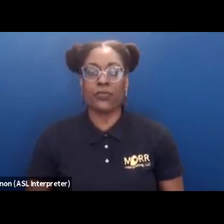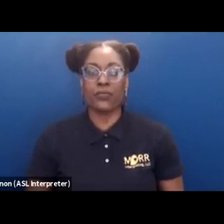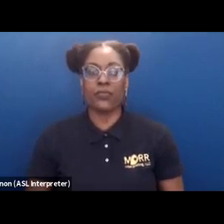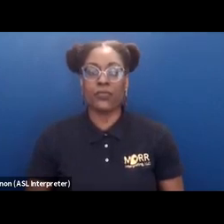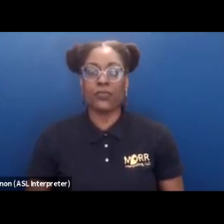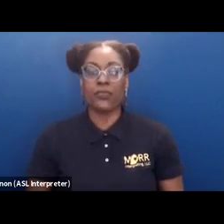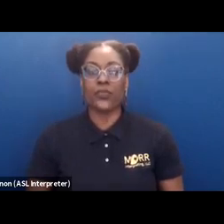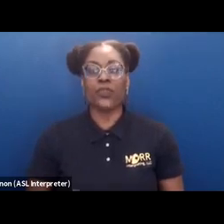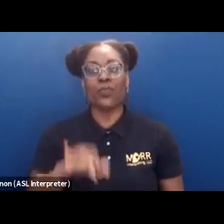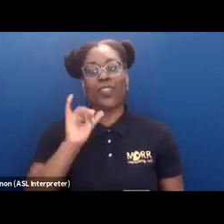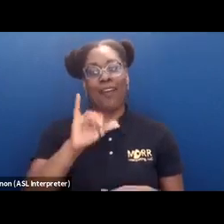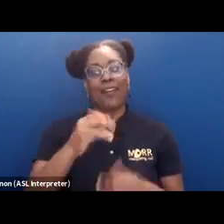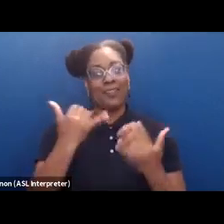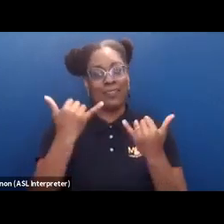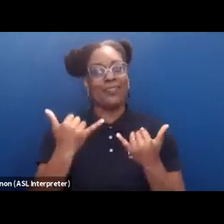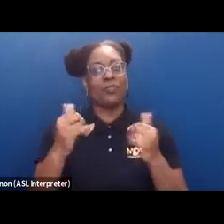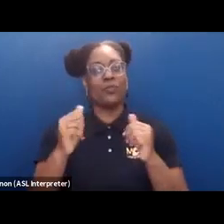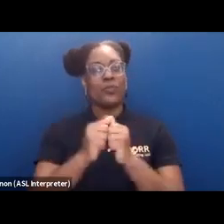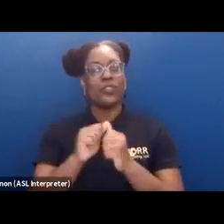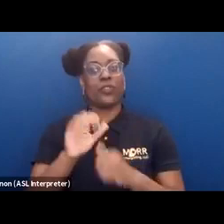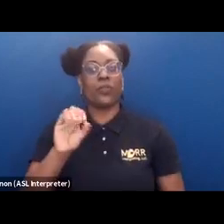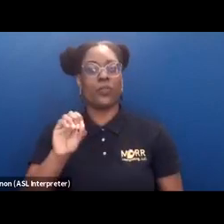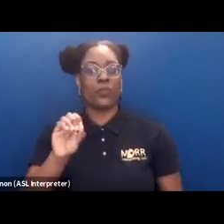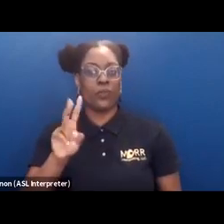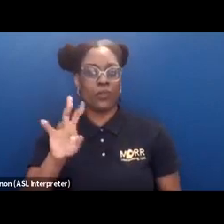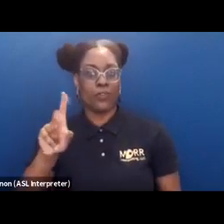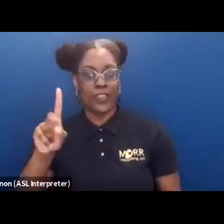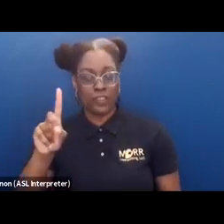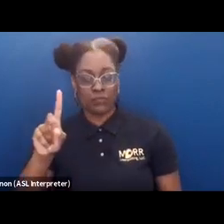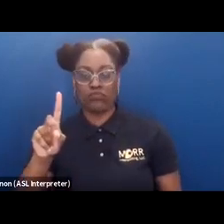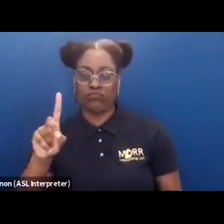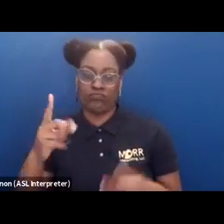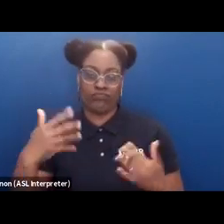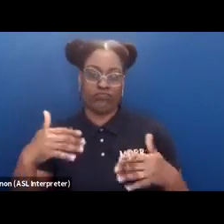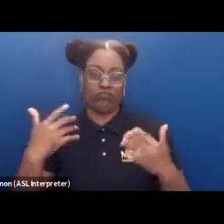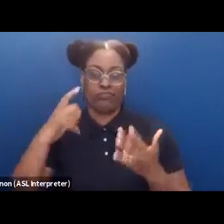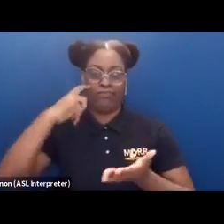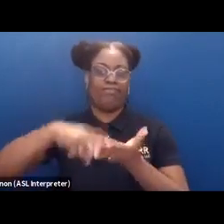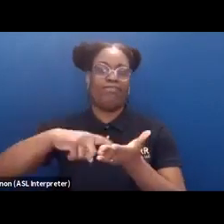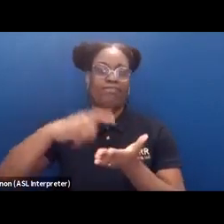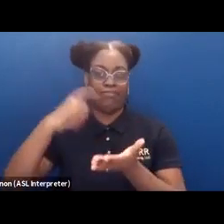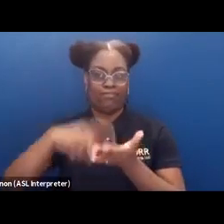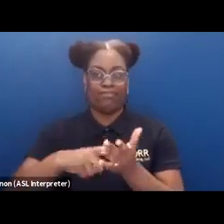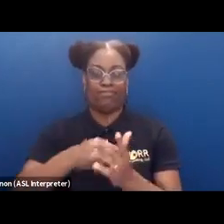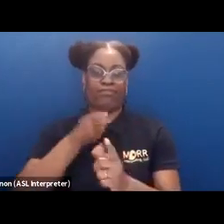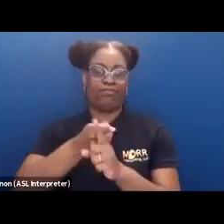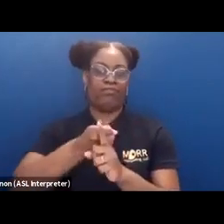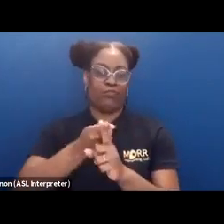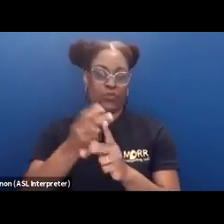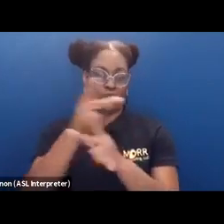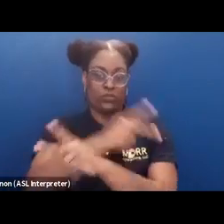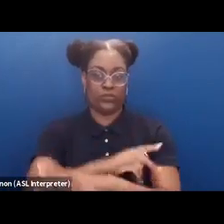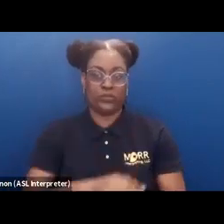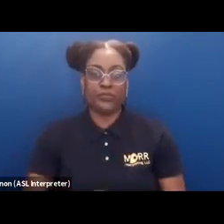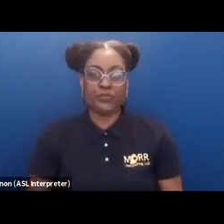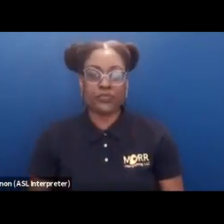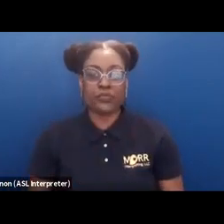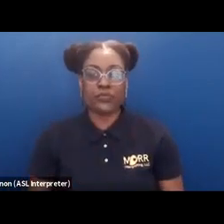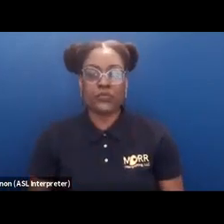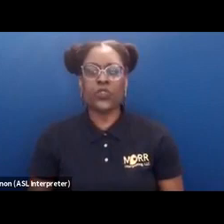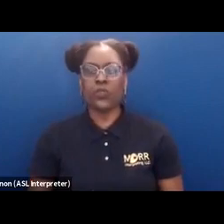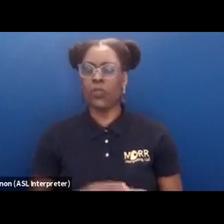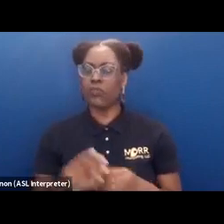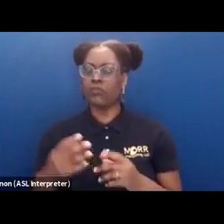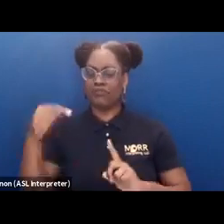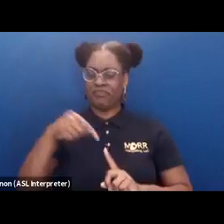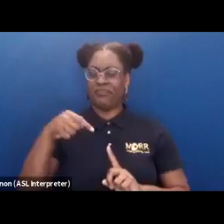to COVID-19. The question really is whose medication gets taken away in times like this? How is it taken and why? And also